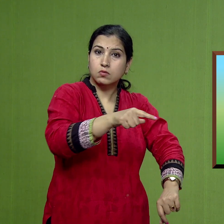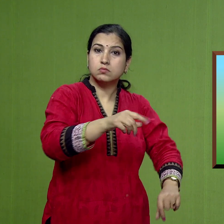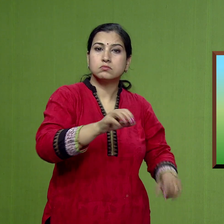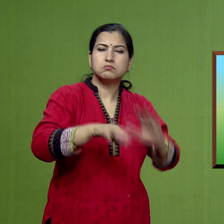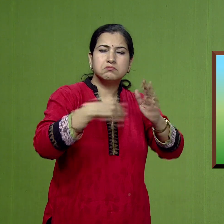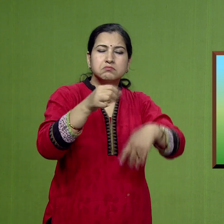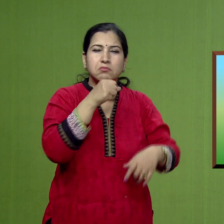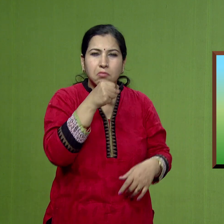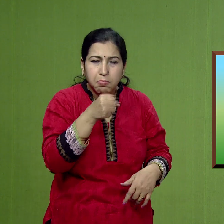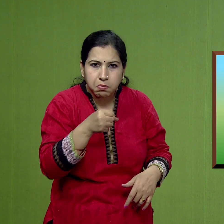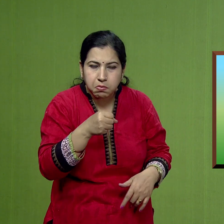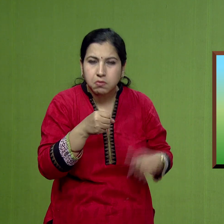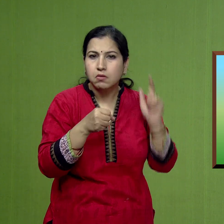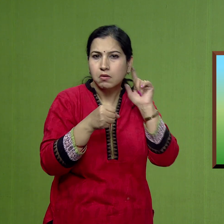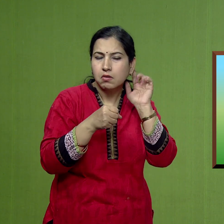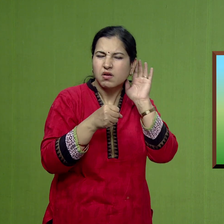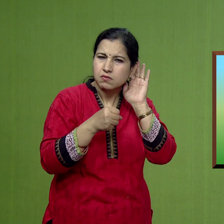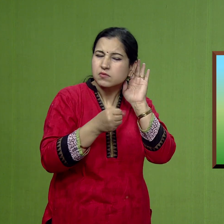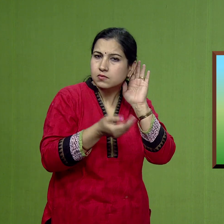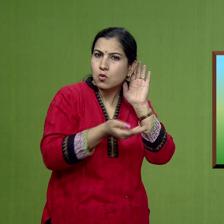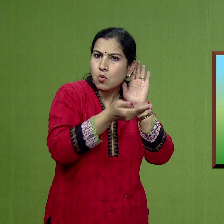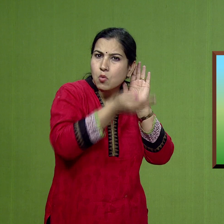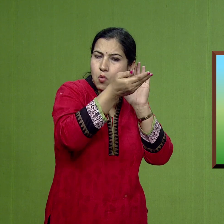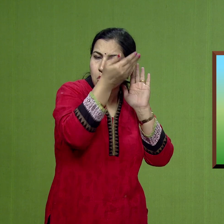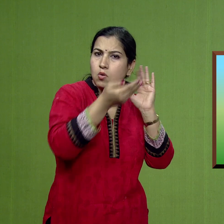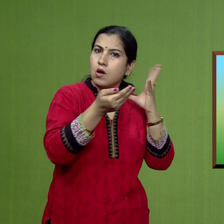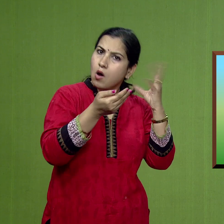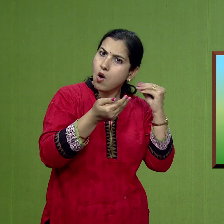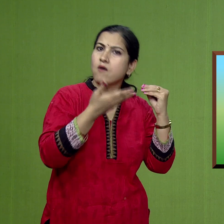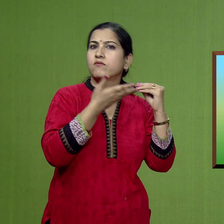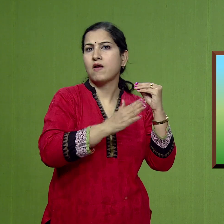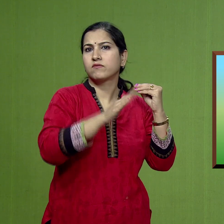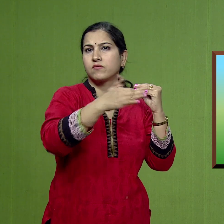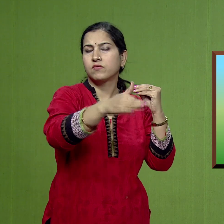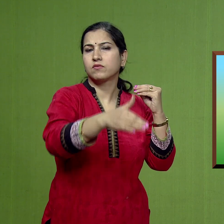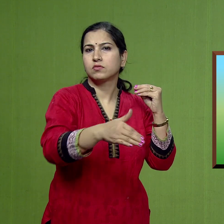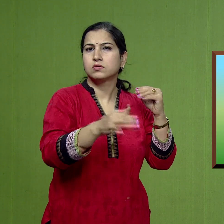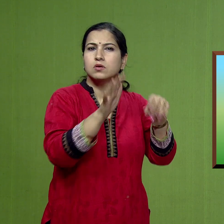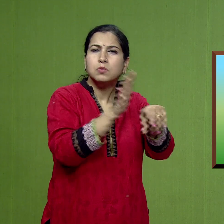gradually lose the ability to hear soft sounds properly.